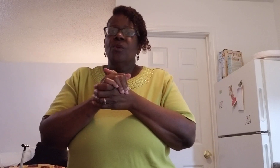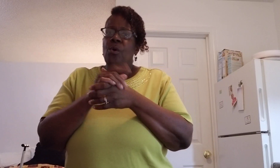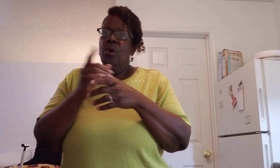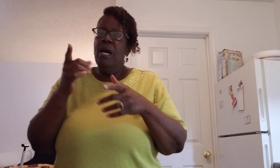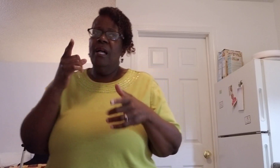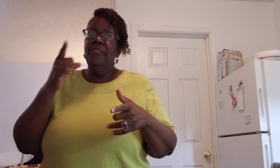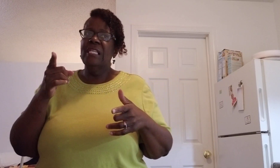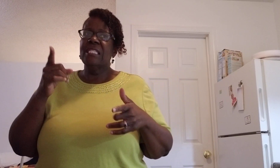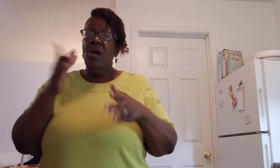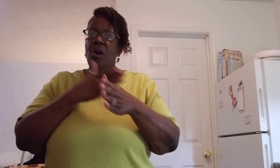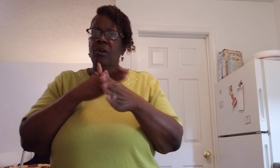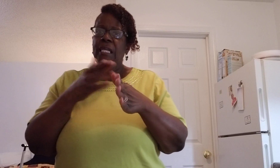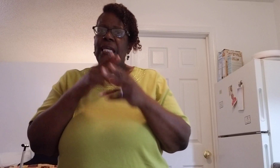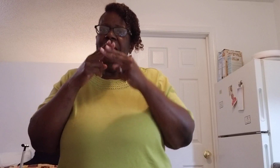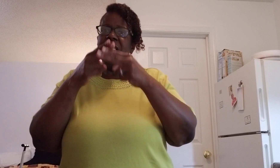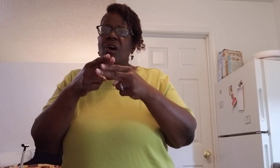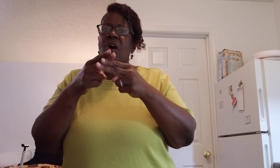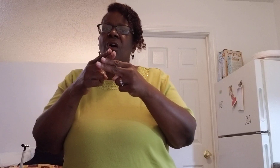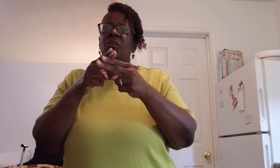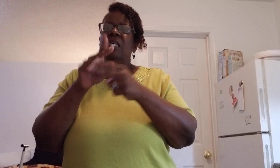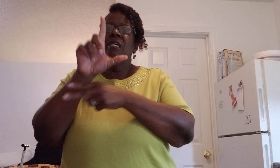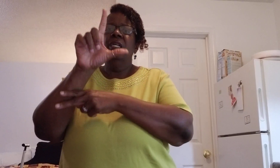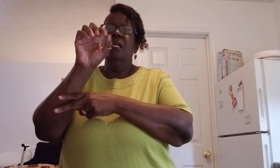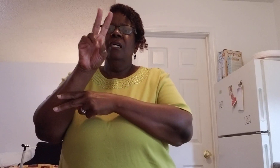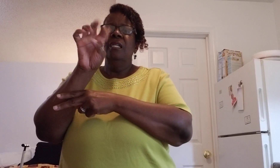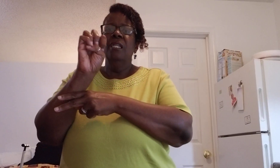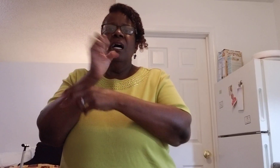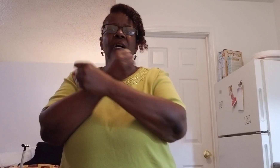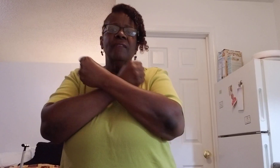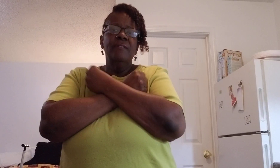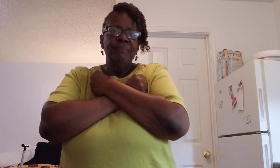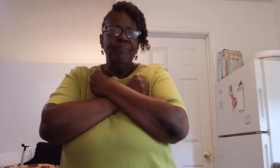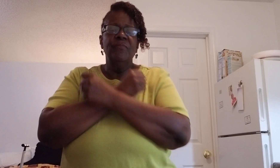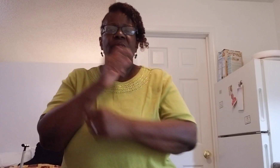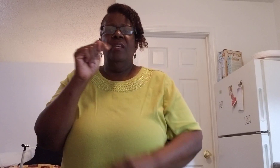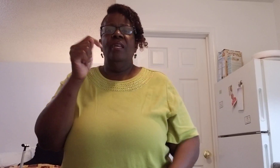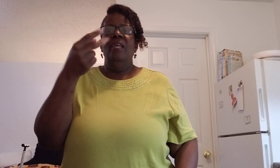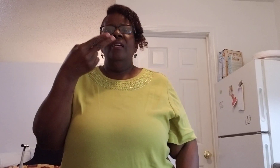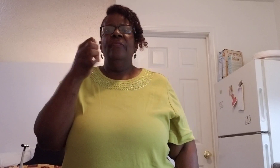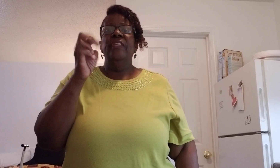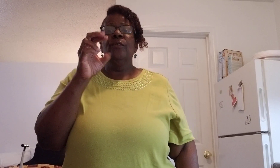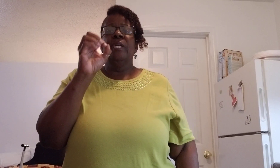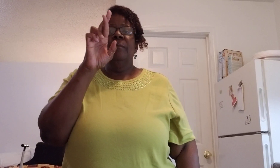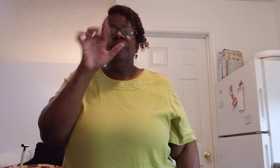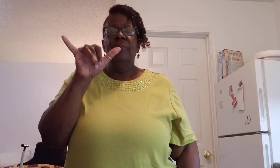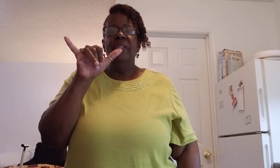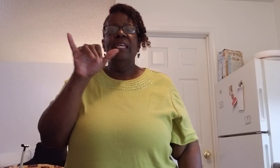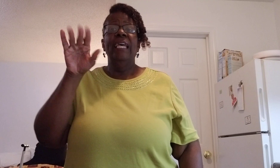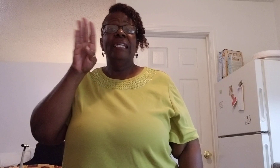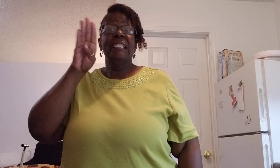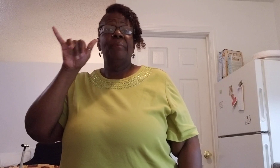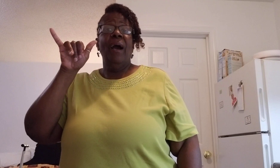so this song is called Love Theory and it's